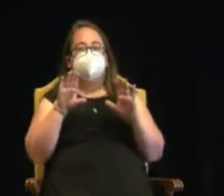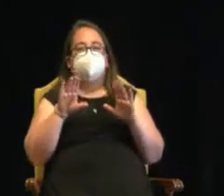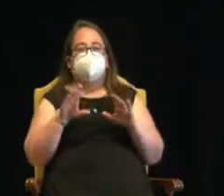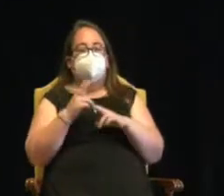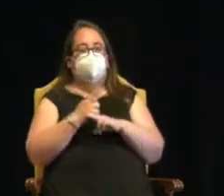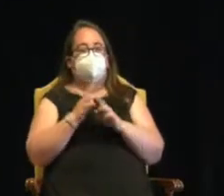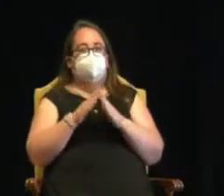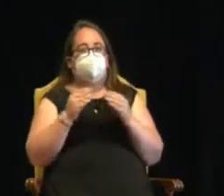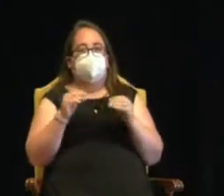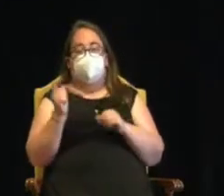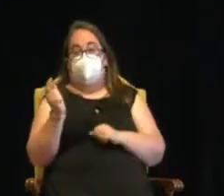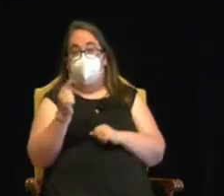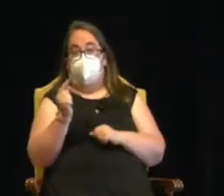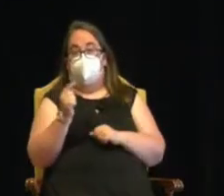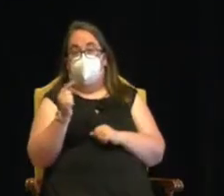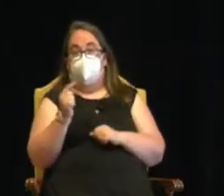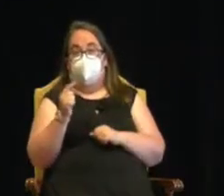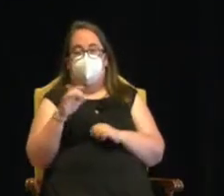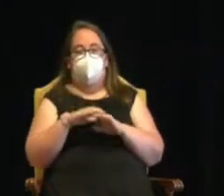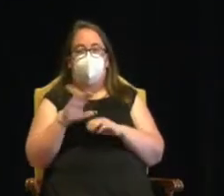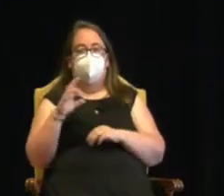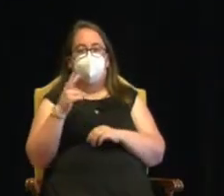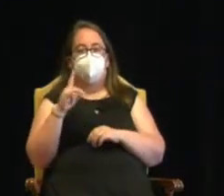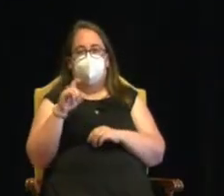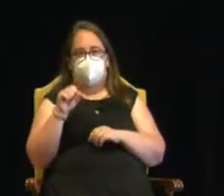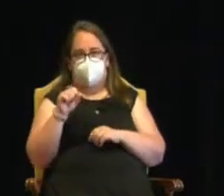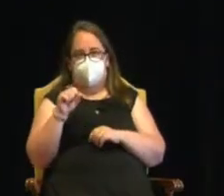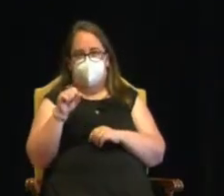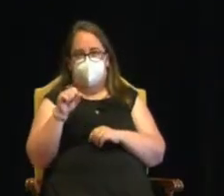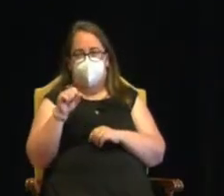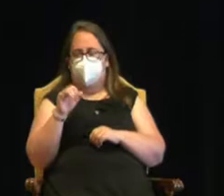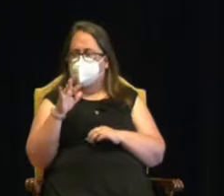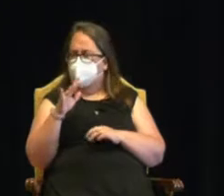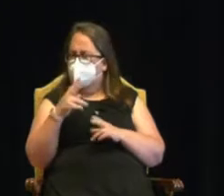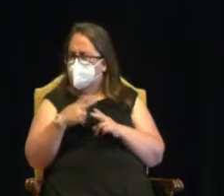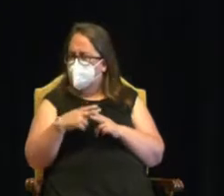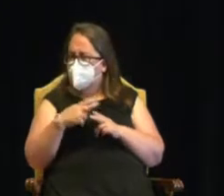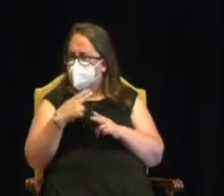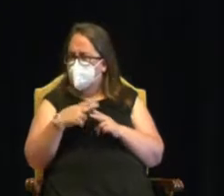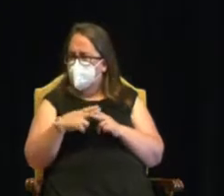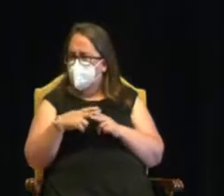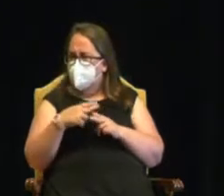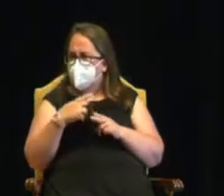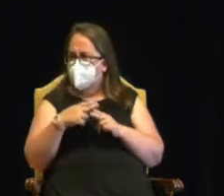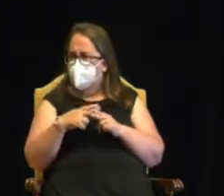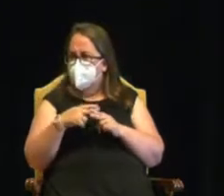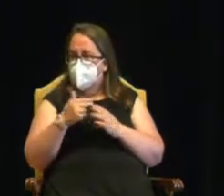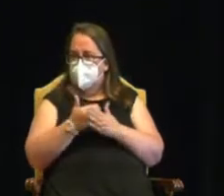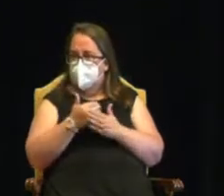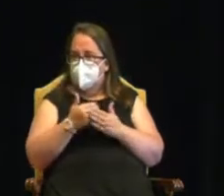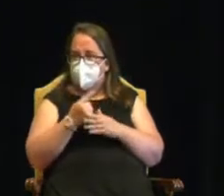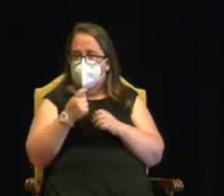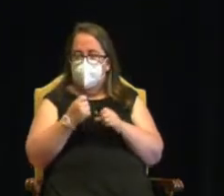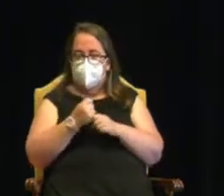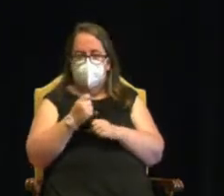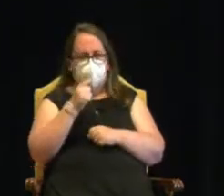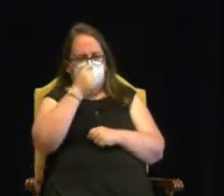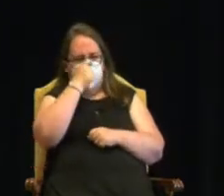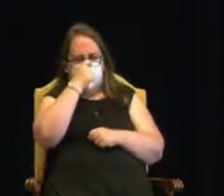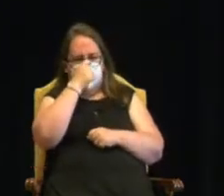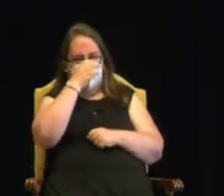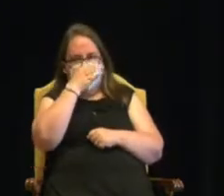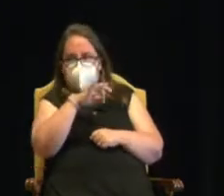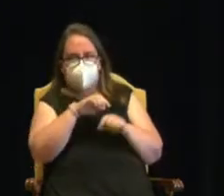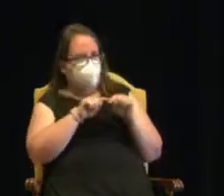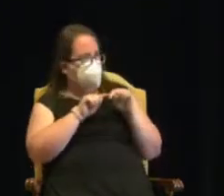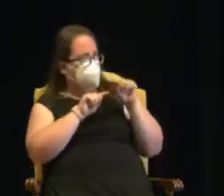used bookstore right over there on Charles Street. What's it called? It's only a year old. And it's really